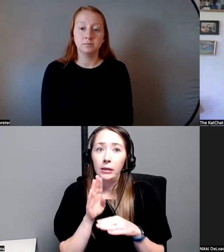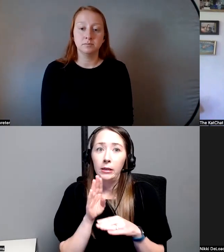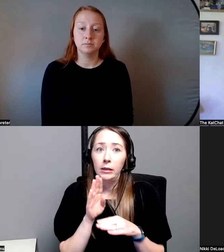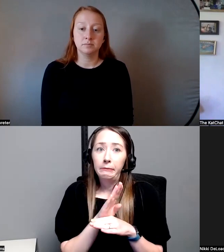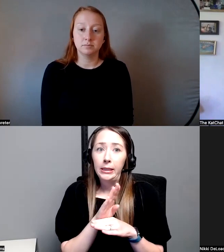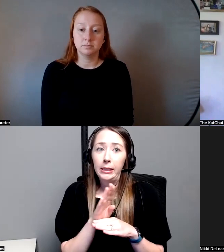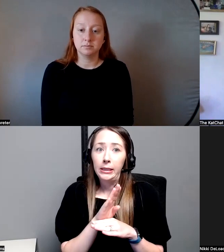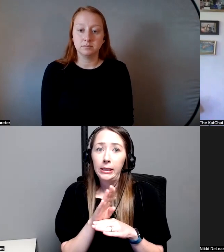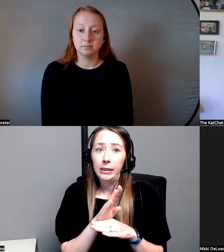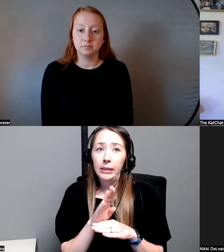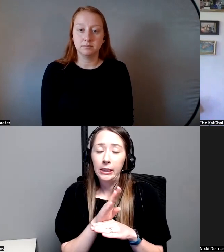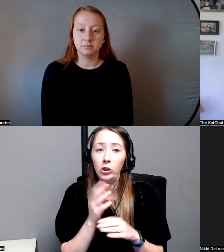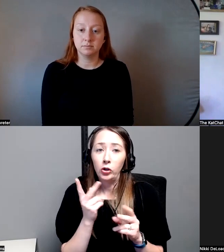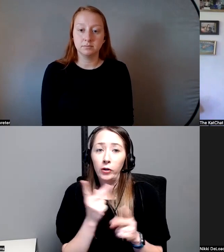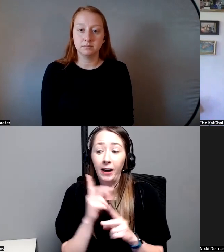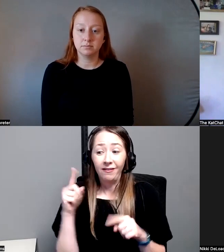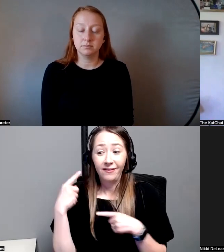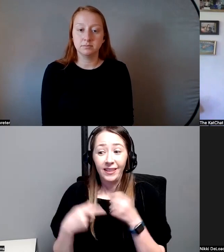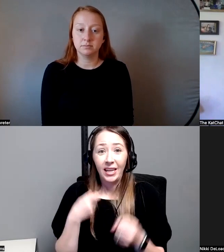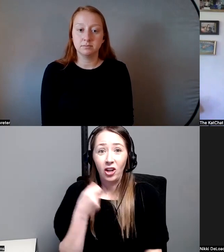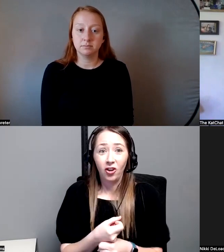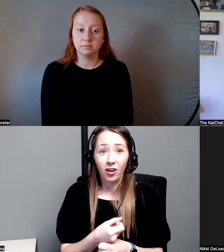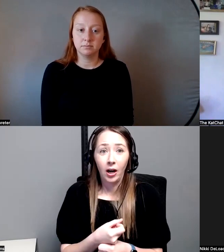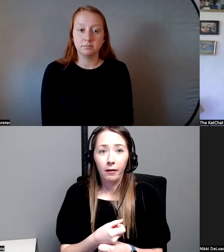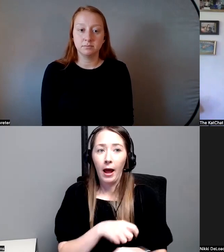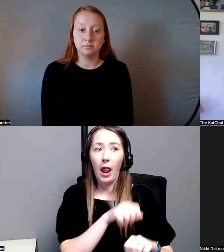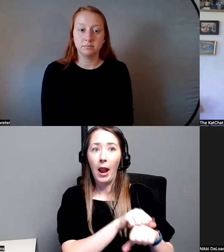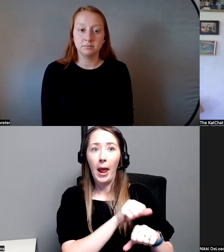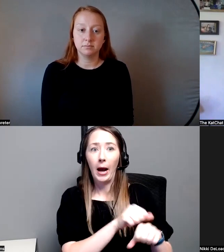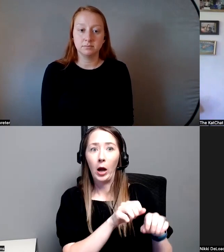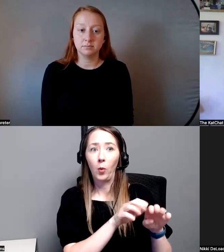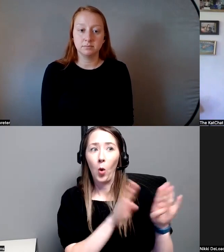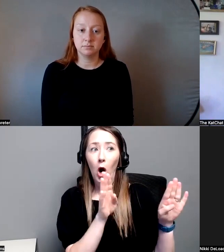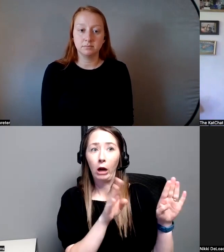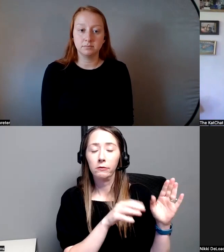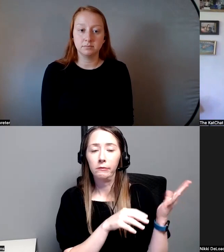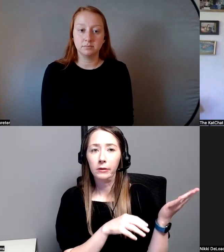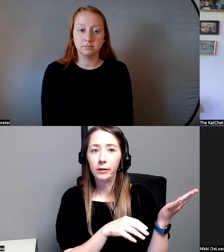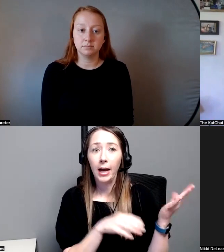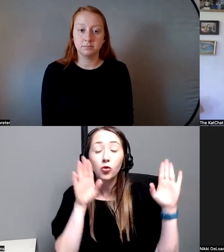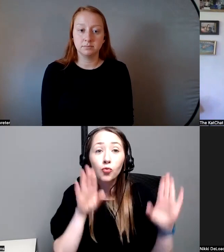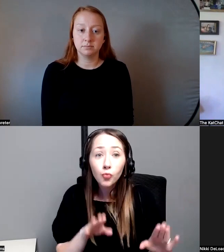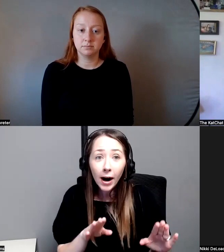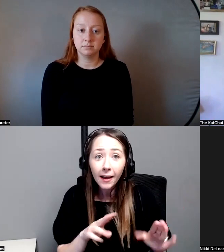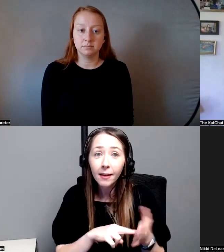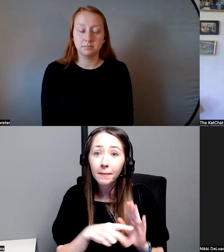busy, year so far, which knock on wood is great.